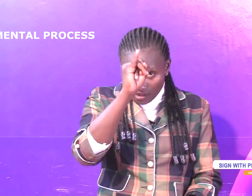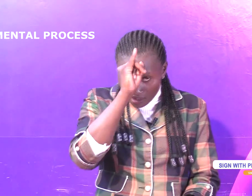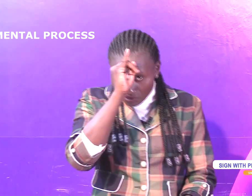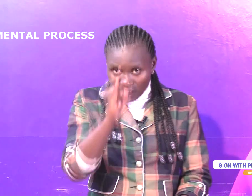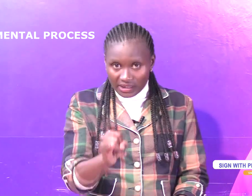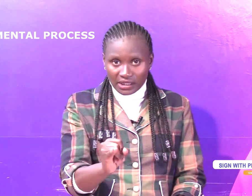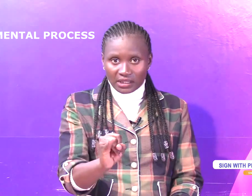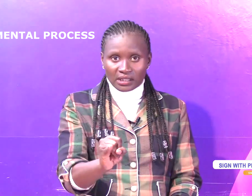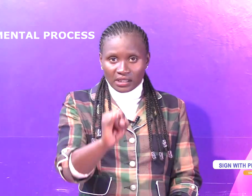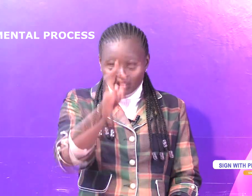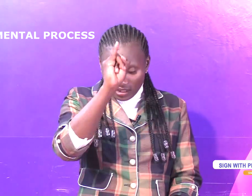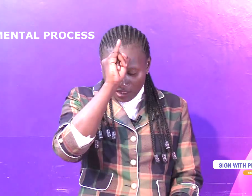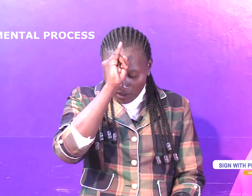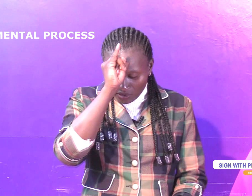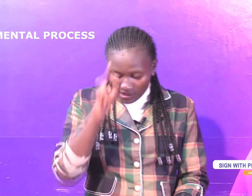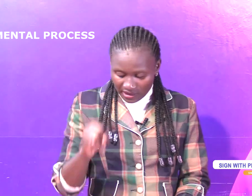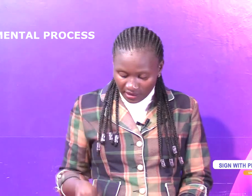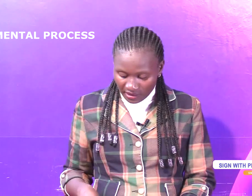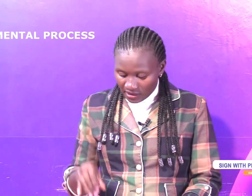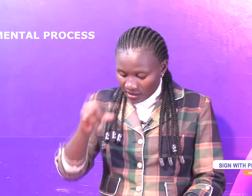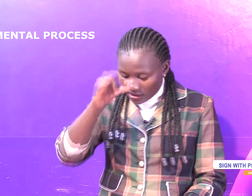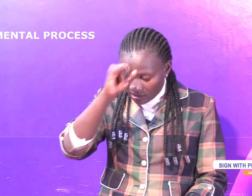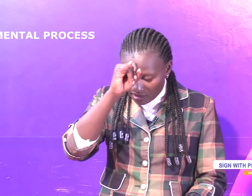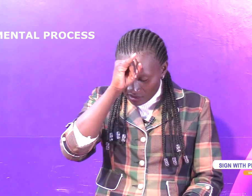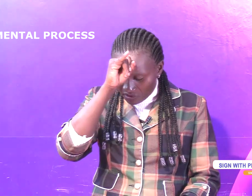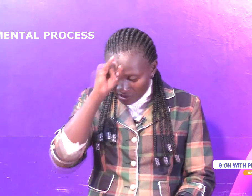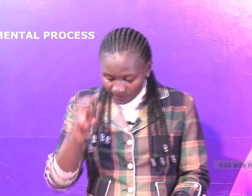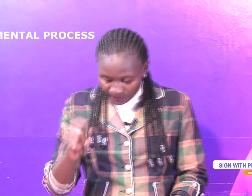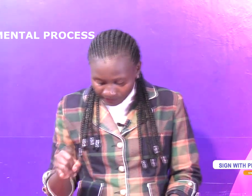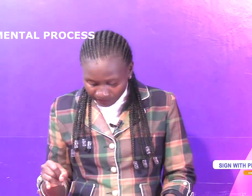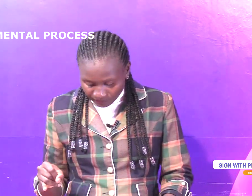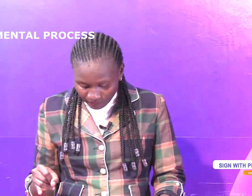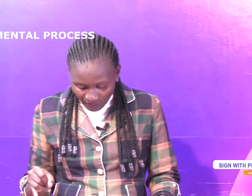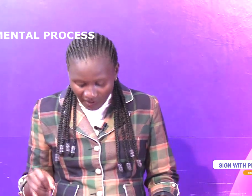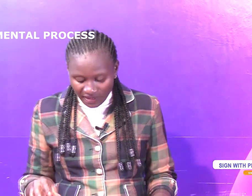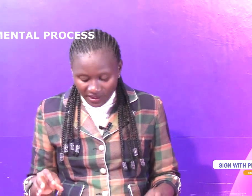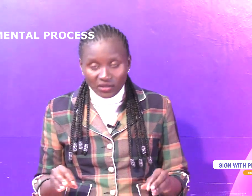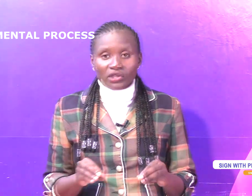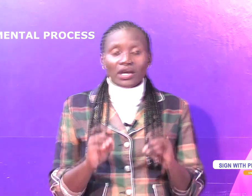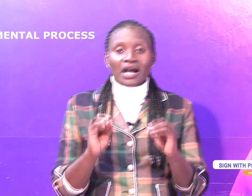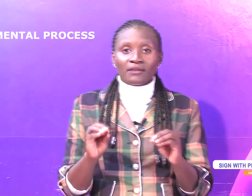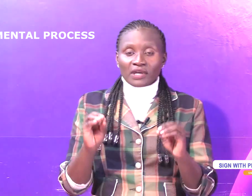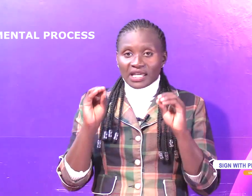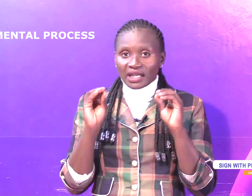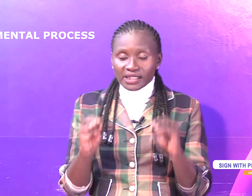ignorant, ignorant, ignorant. And then also have illiterate.